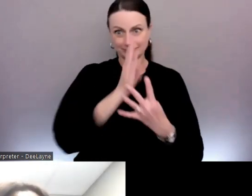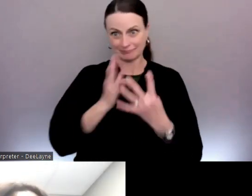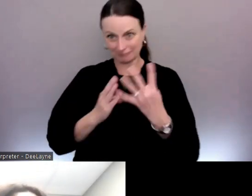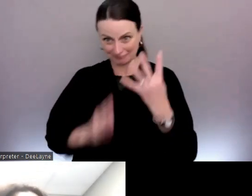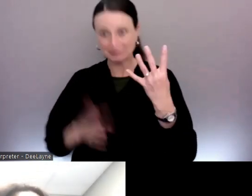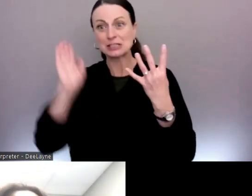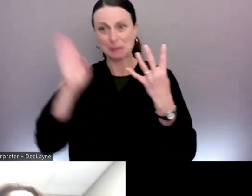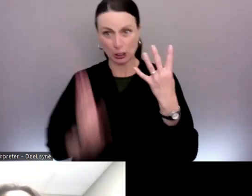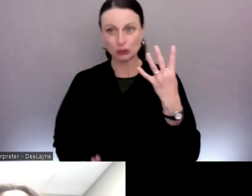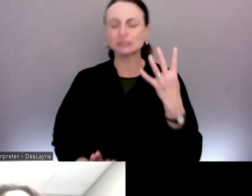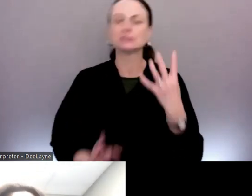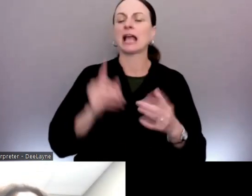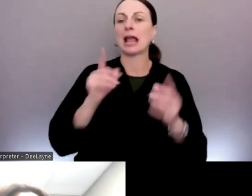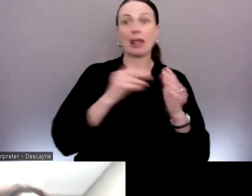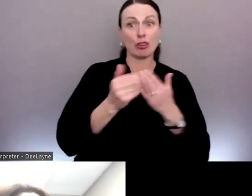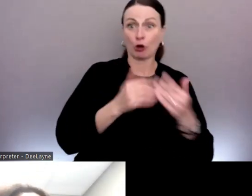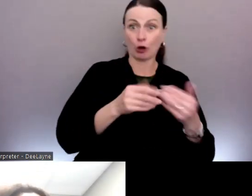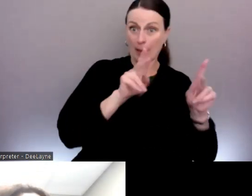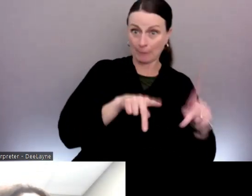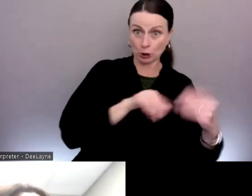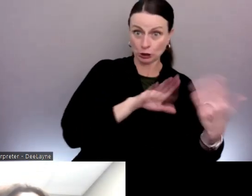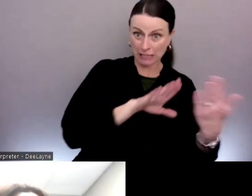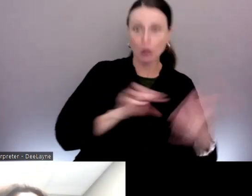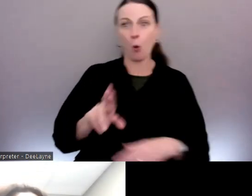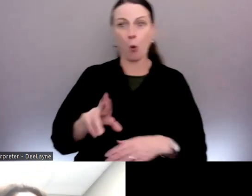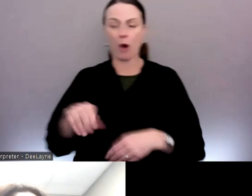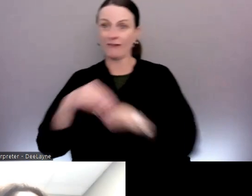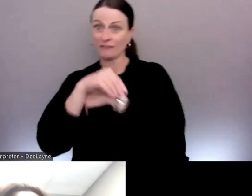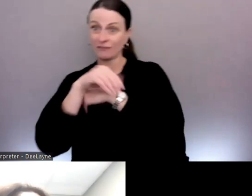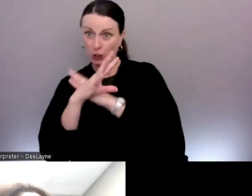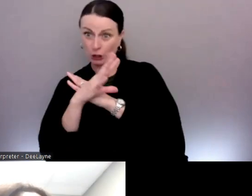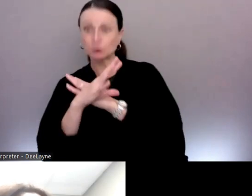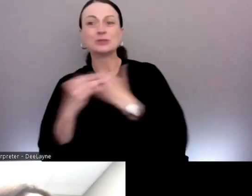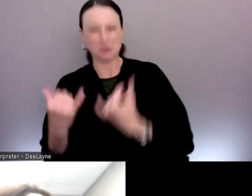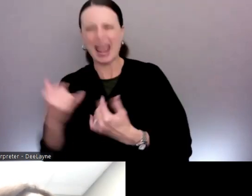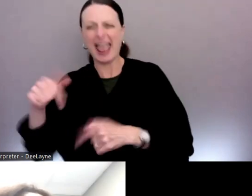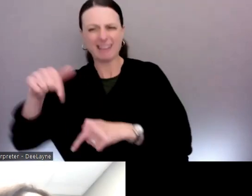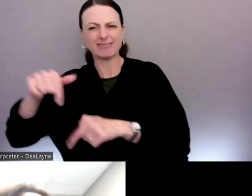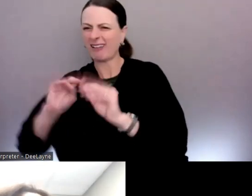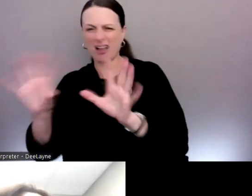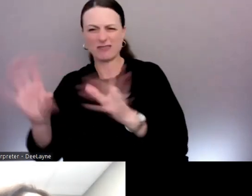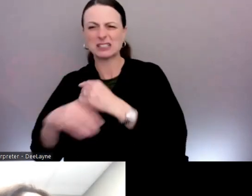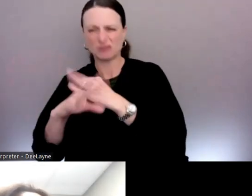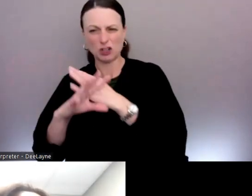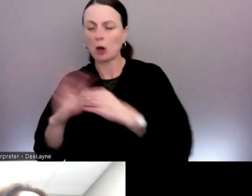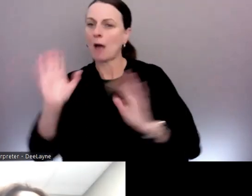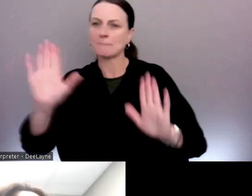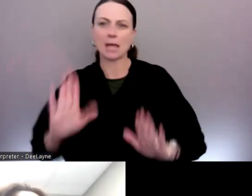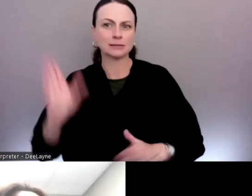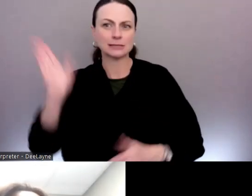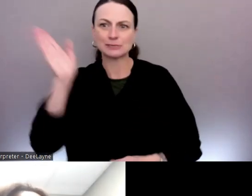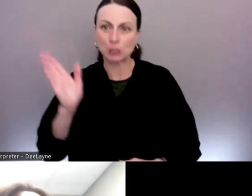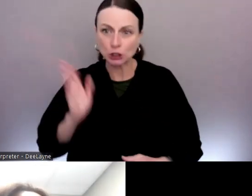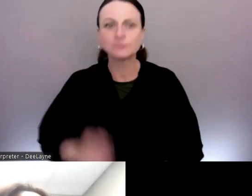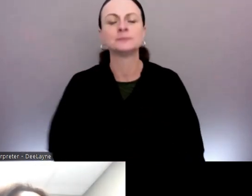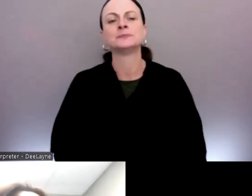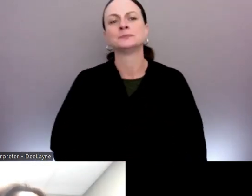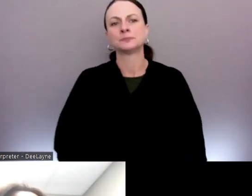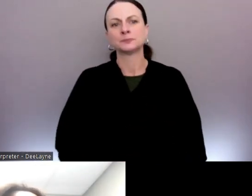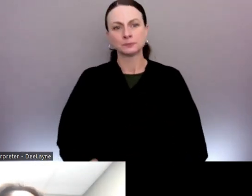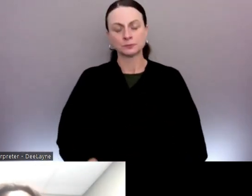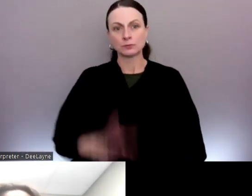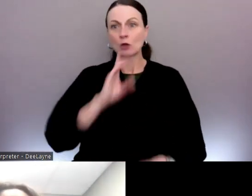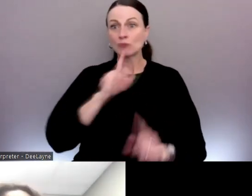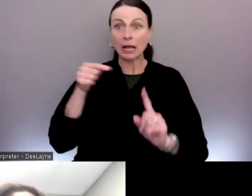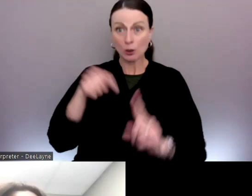know, we have the privilege of the second one today with an amazing speaker. The really goal